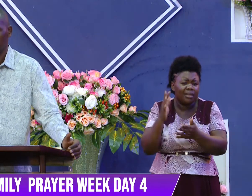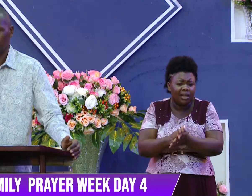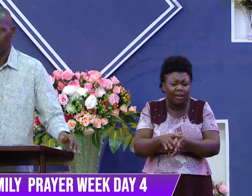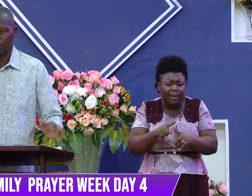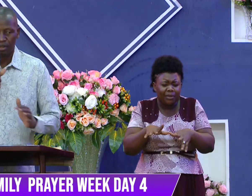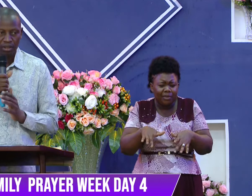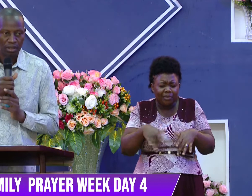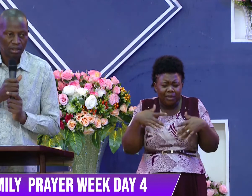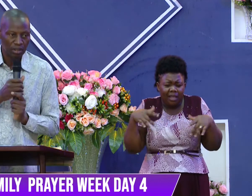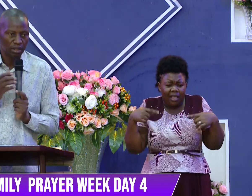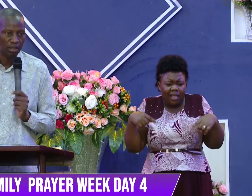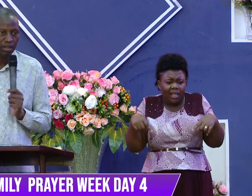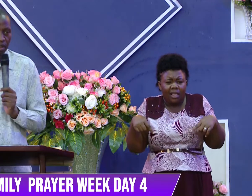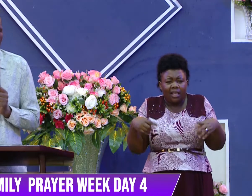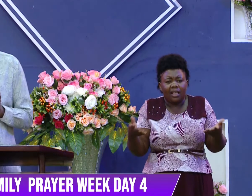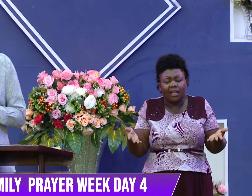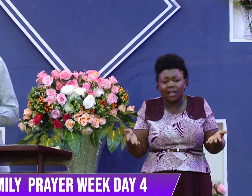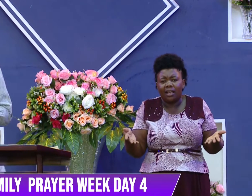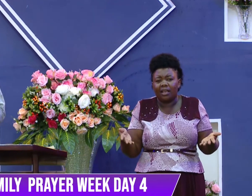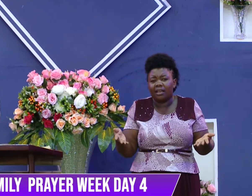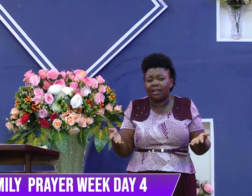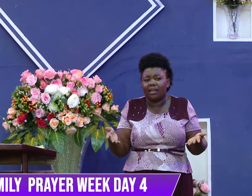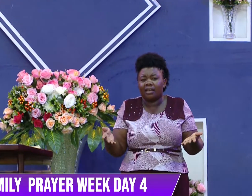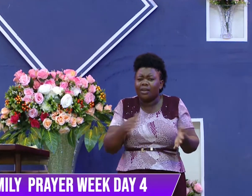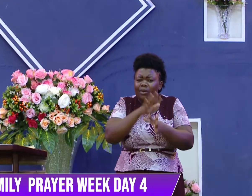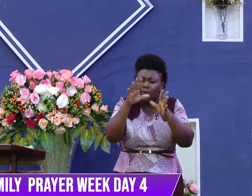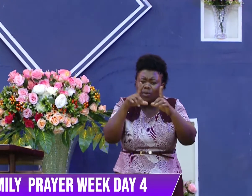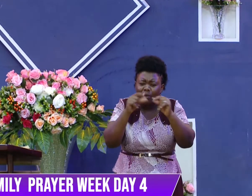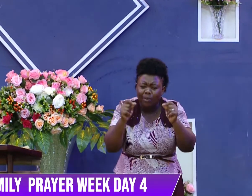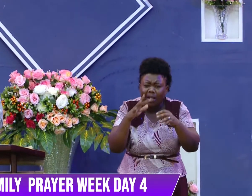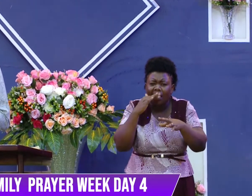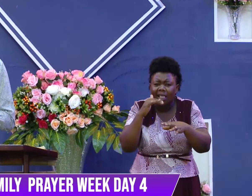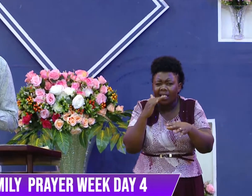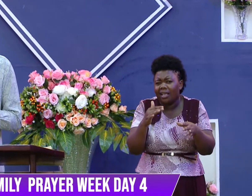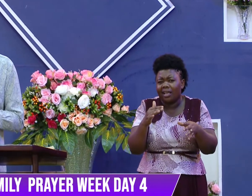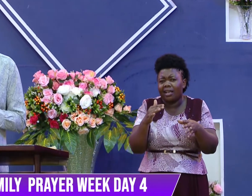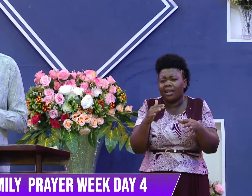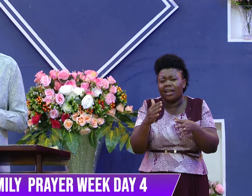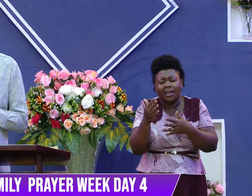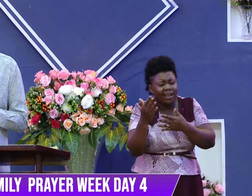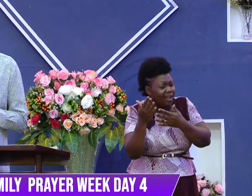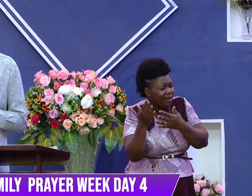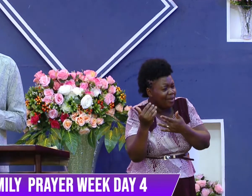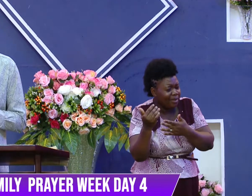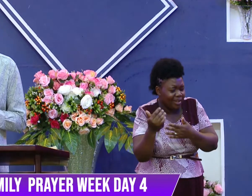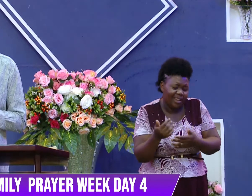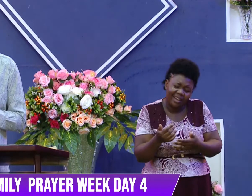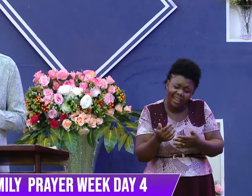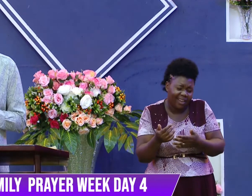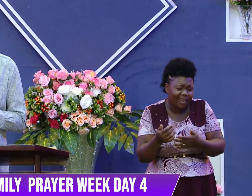They tell them to speak, yet everyone is on tension. Whatever they speak out,